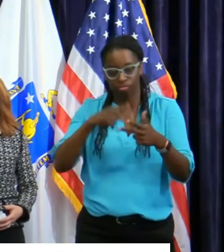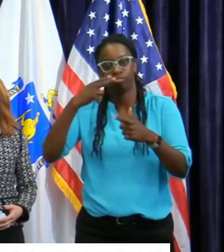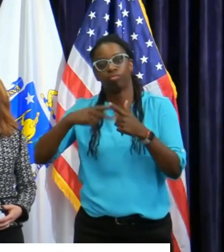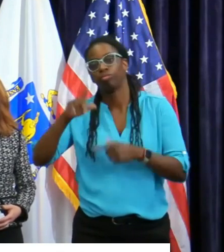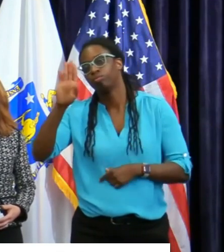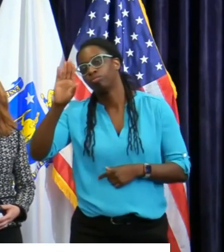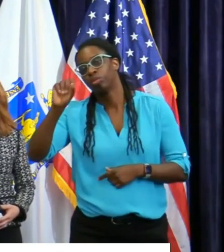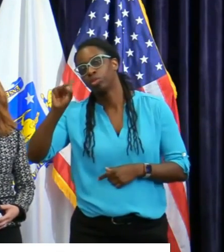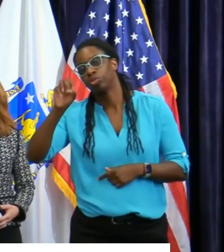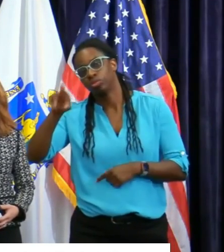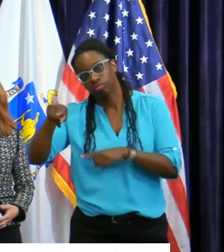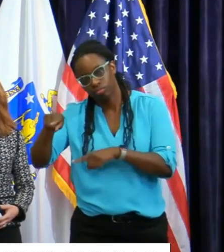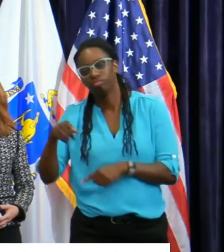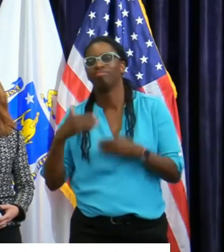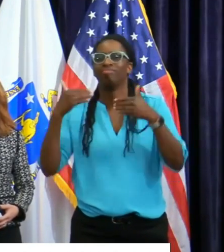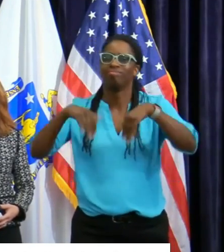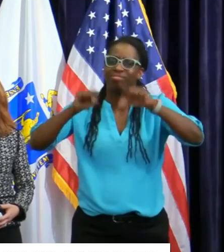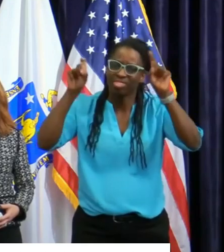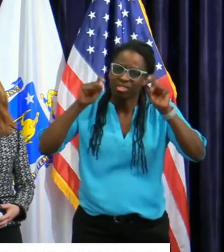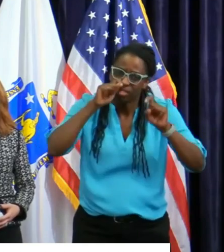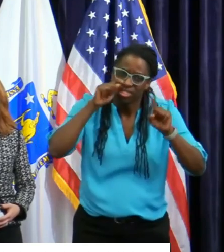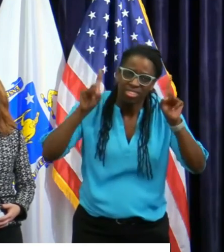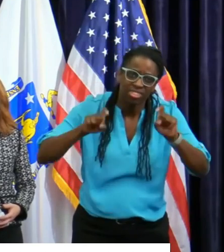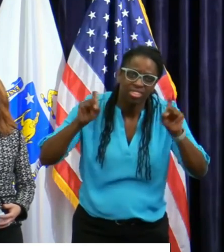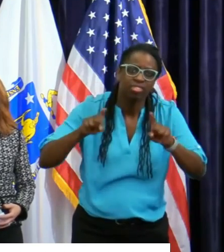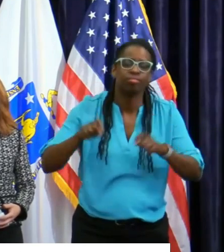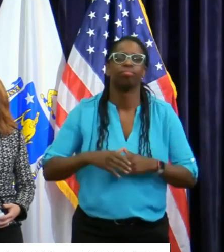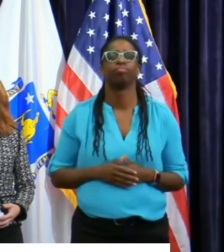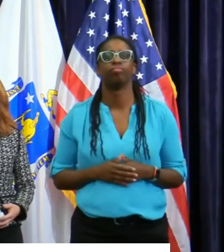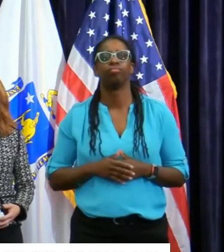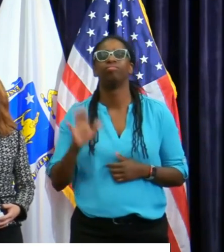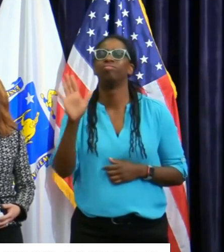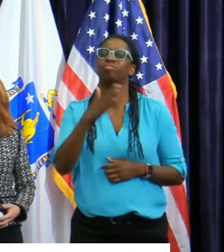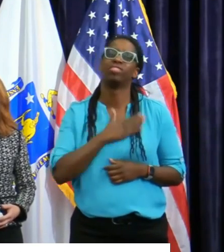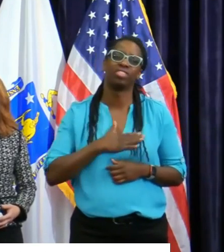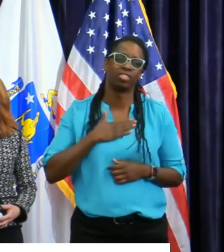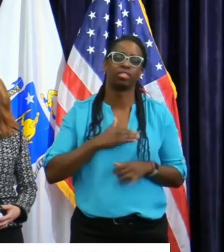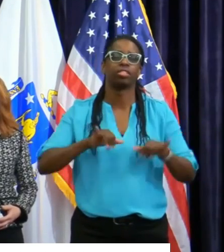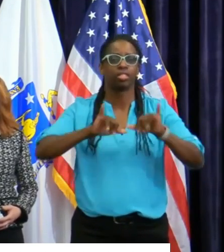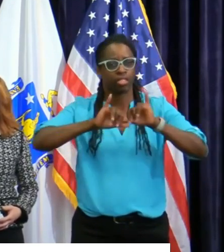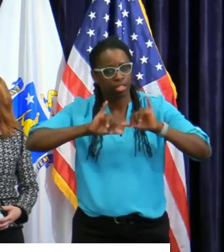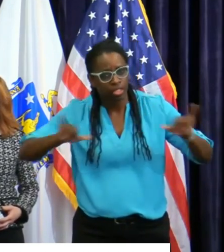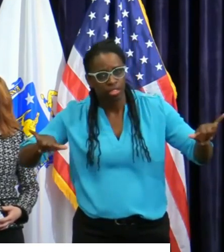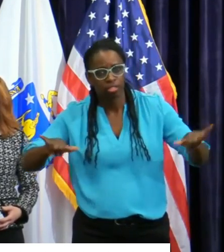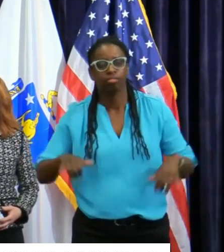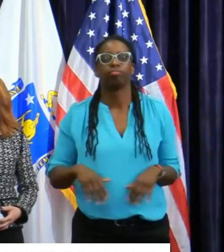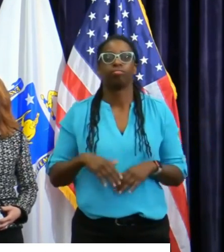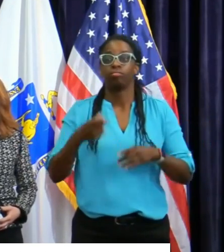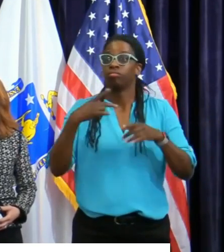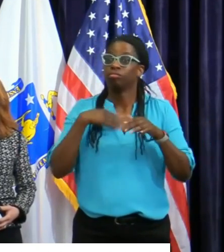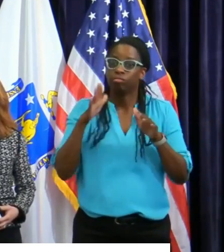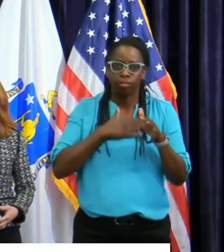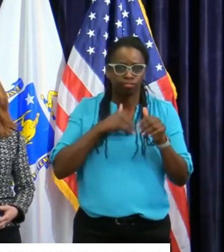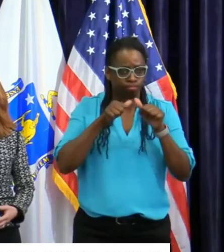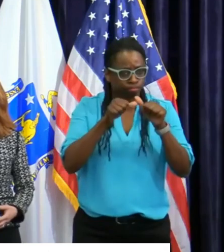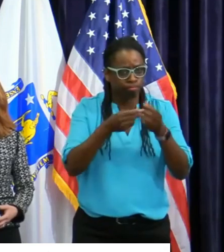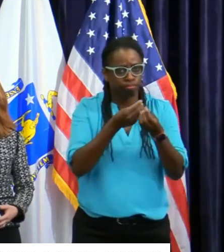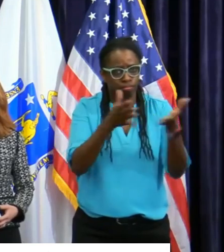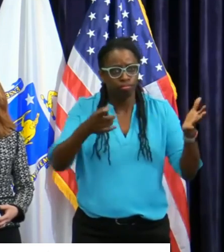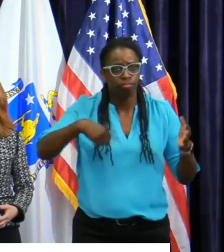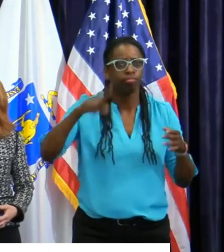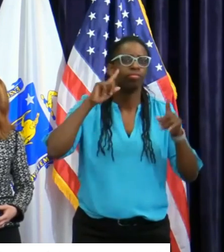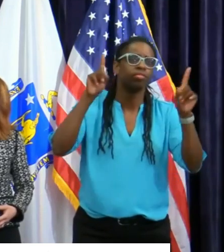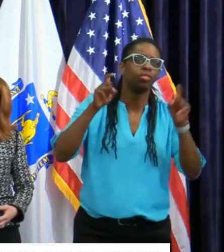day are currently being administered. And with this additional 2 million tests being distributed to our colleagues in local government in